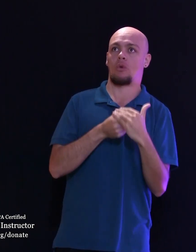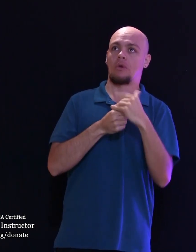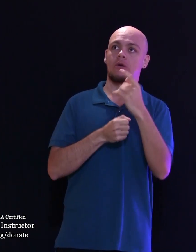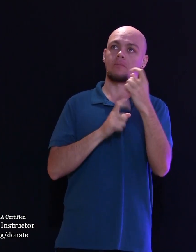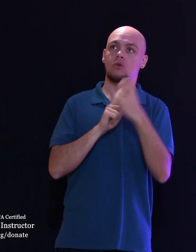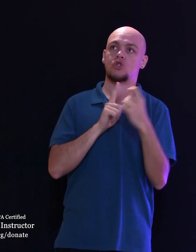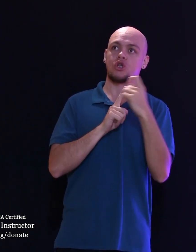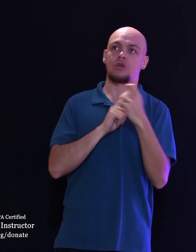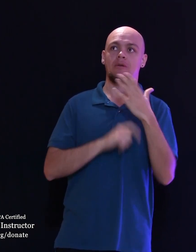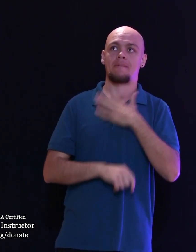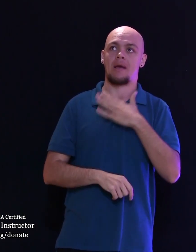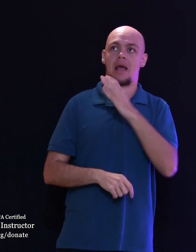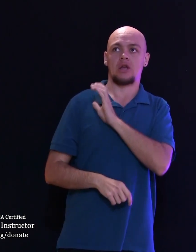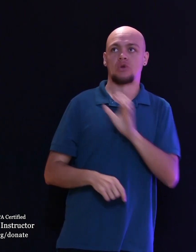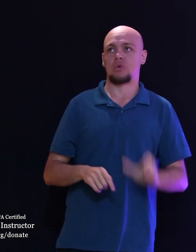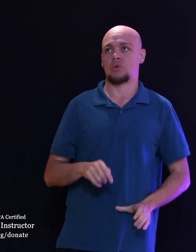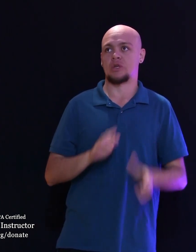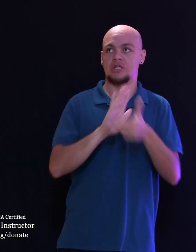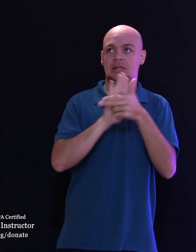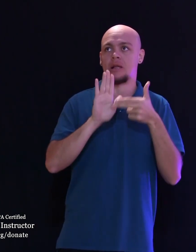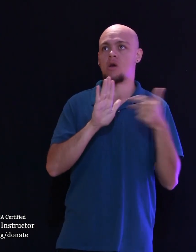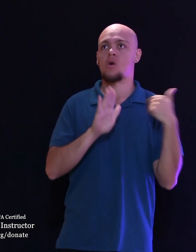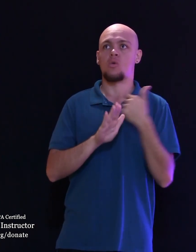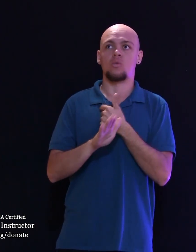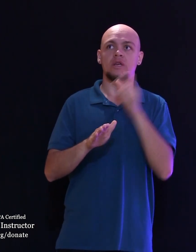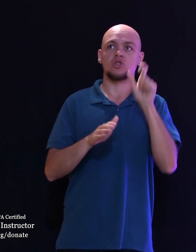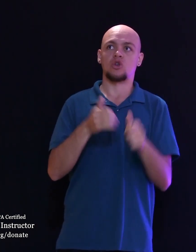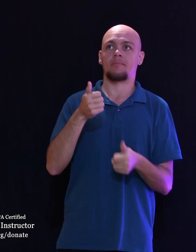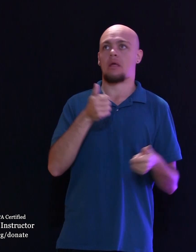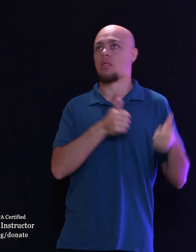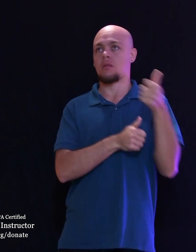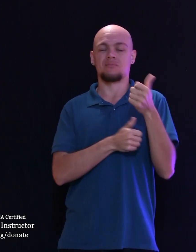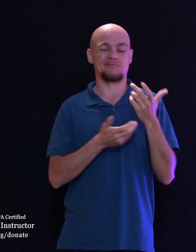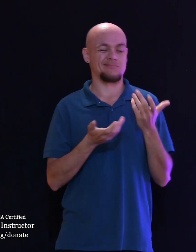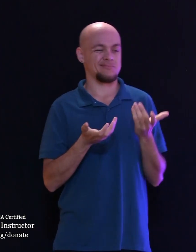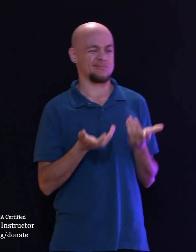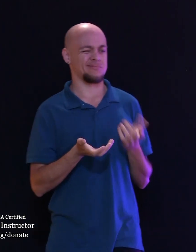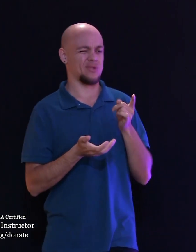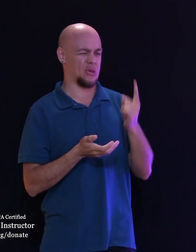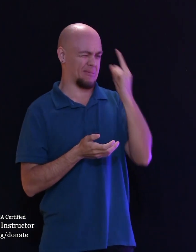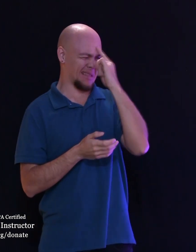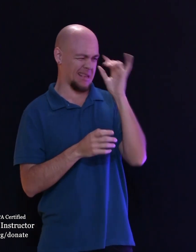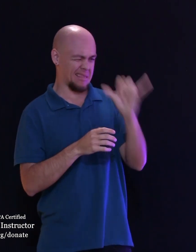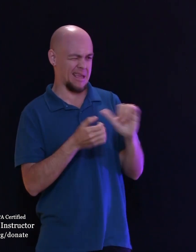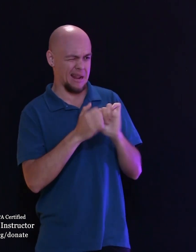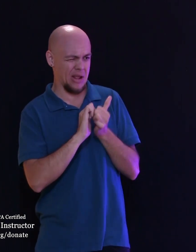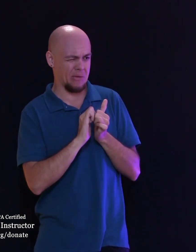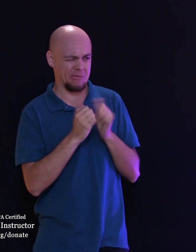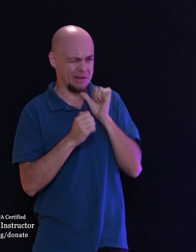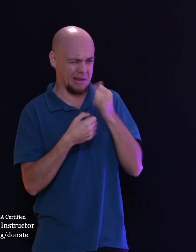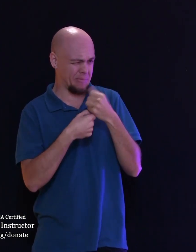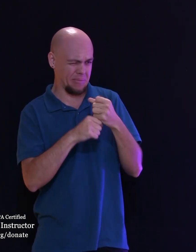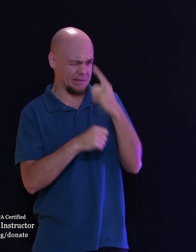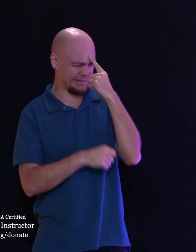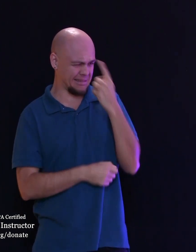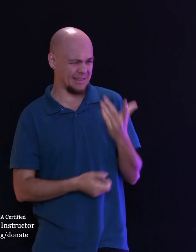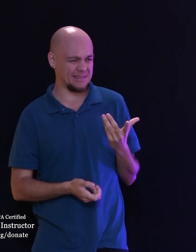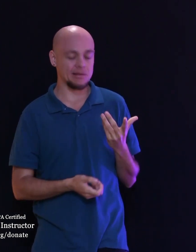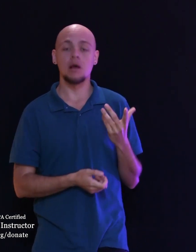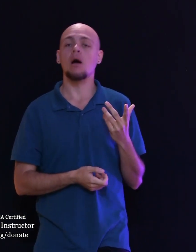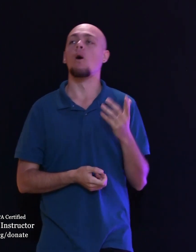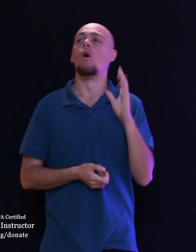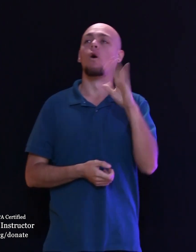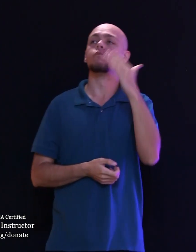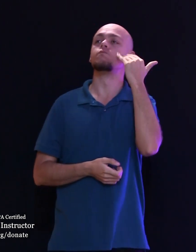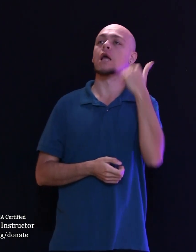They're persecuting Christians by not allowing us to be preeminent. You say, well, how can you think that way? That doesn't make any sense to me. And they'll